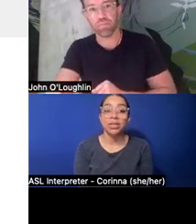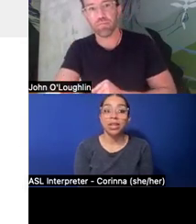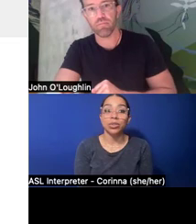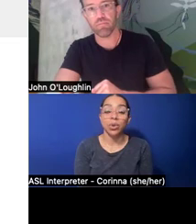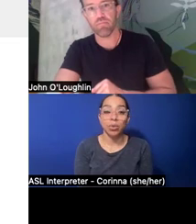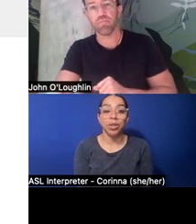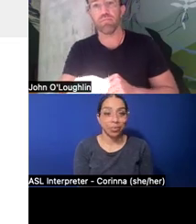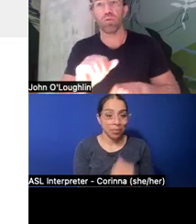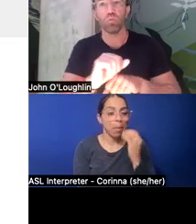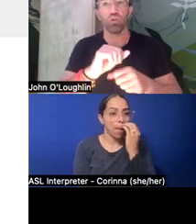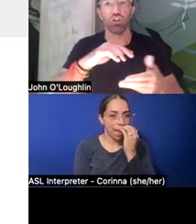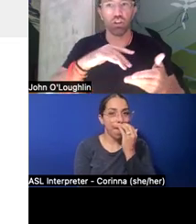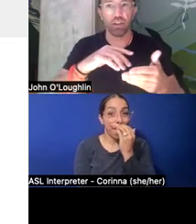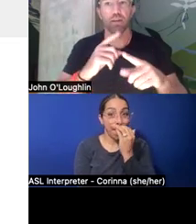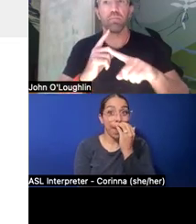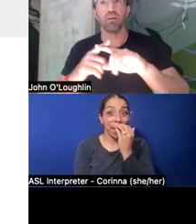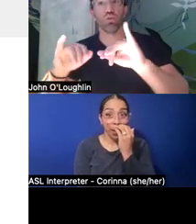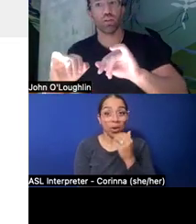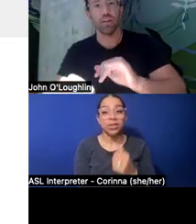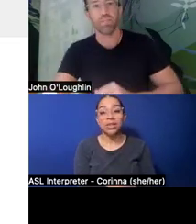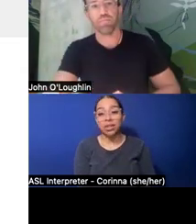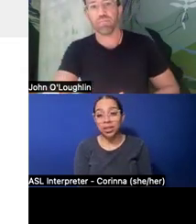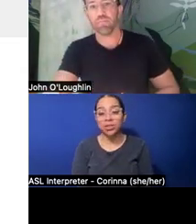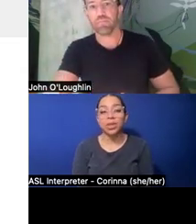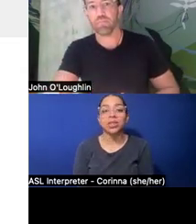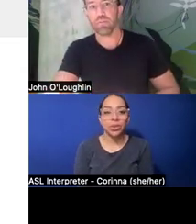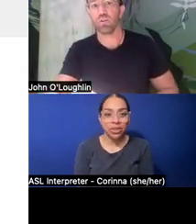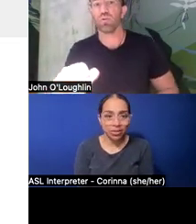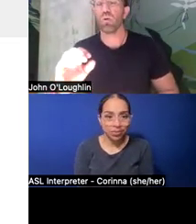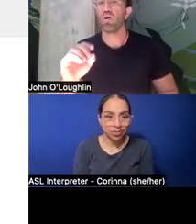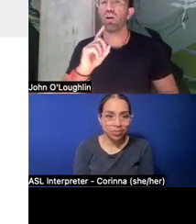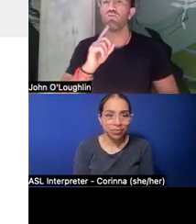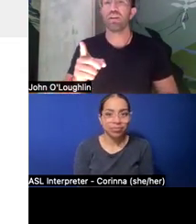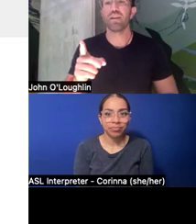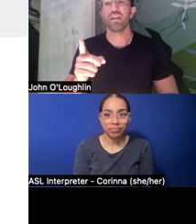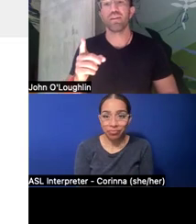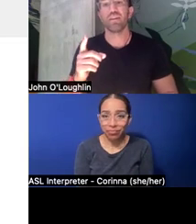So this is actual homework, work study, as well as a quiz.